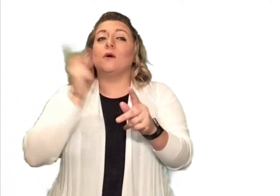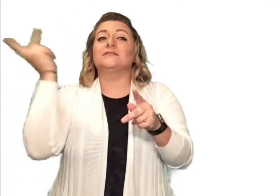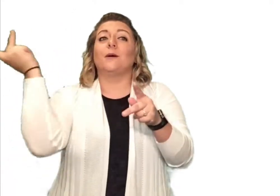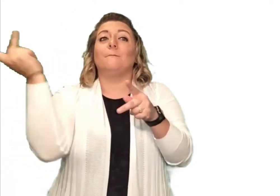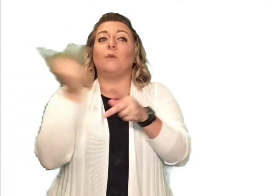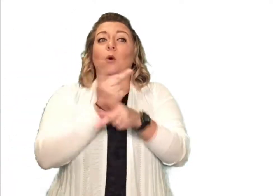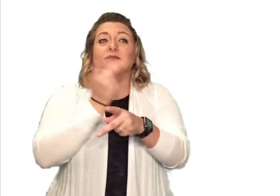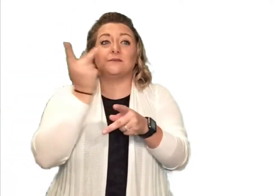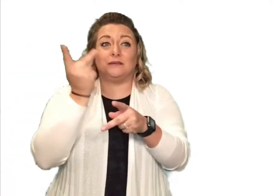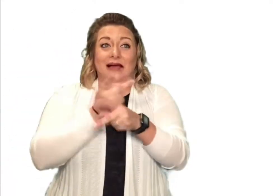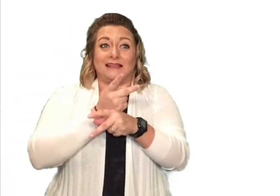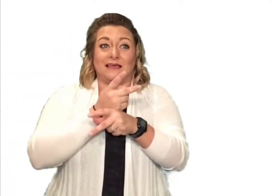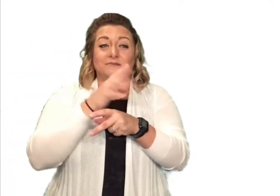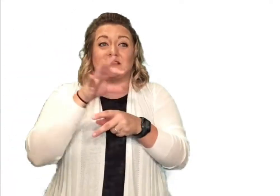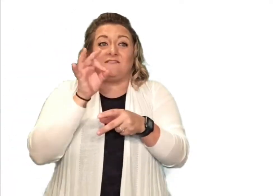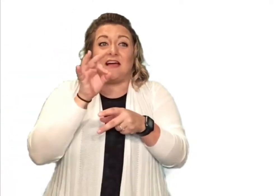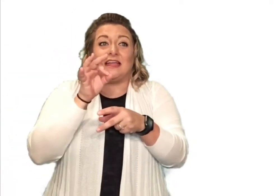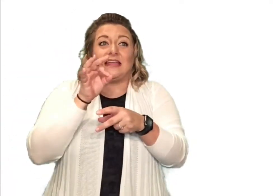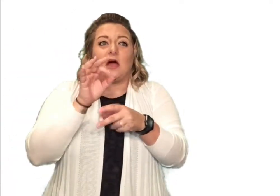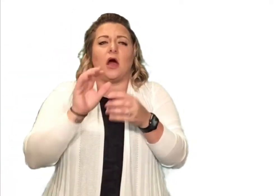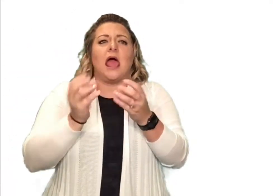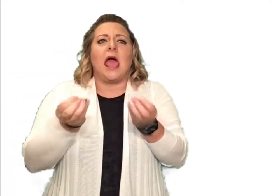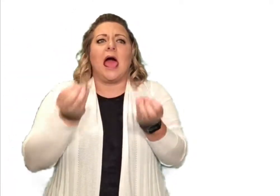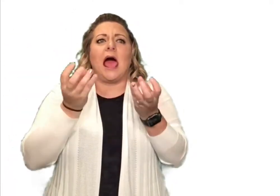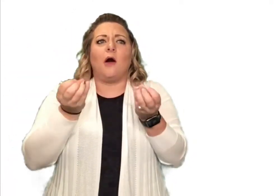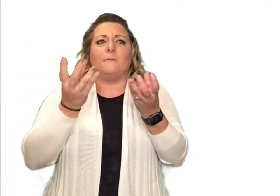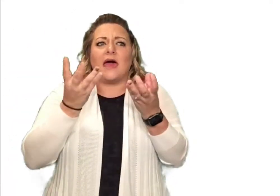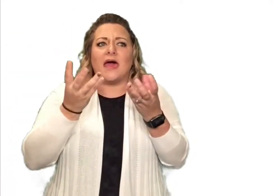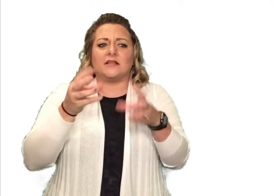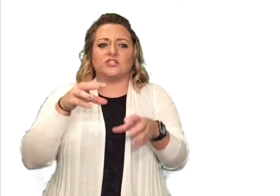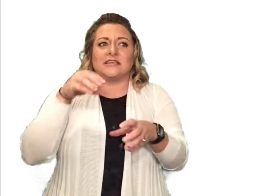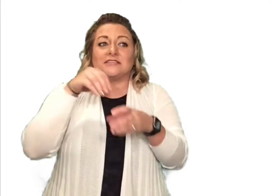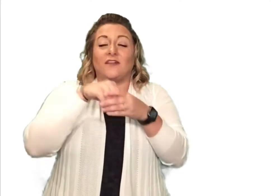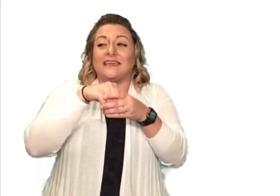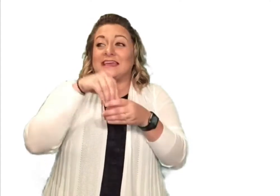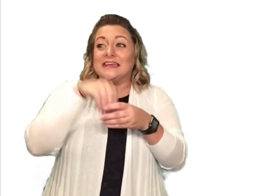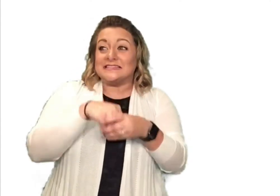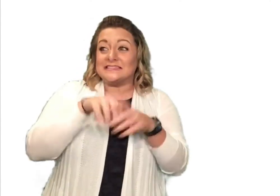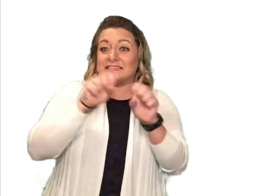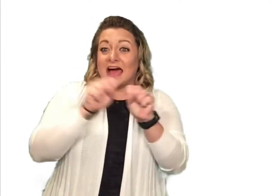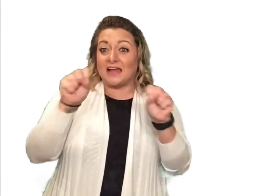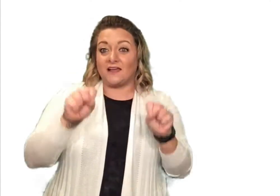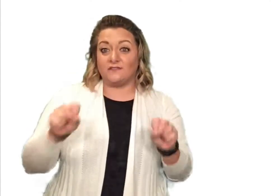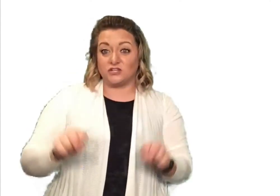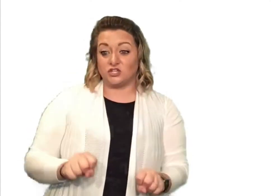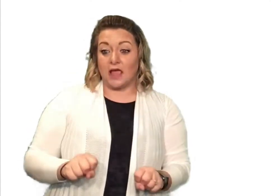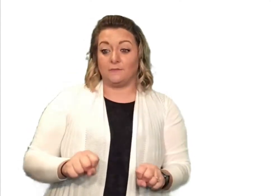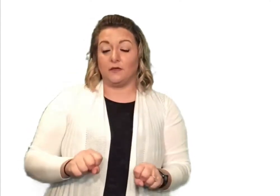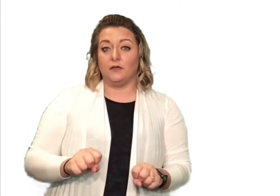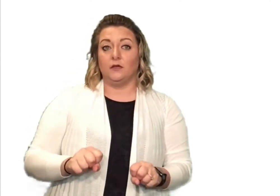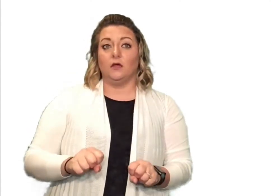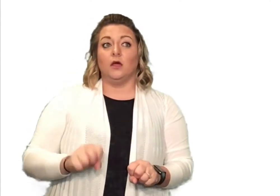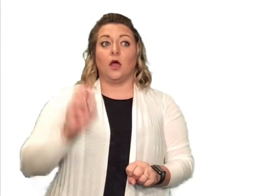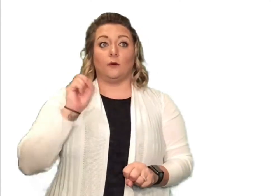going to multiply them to find out how much is on the inside of the shape.